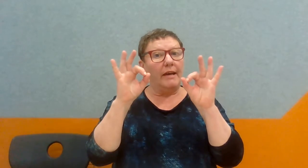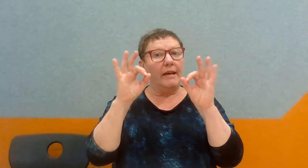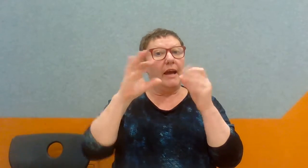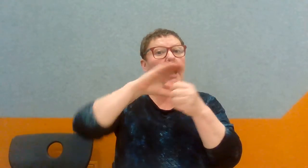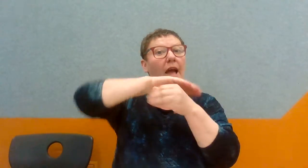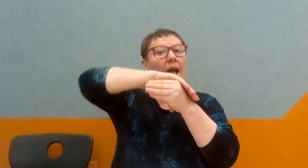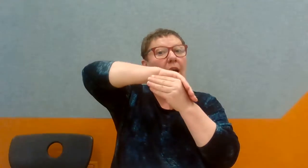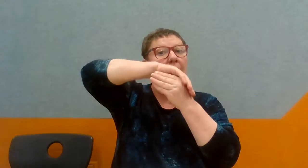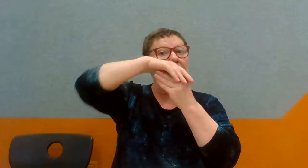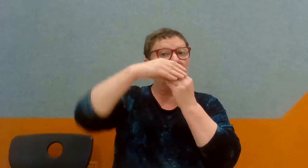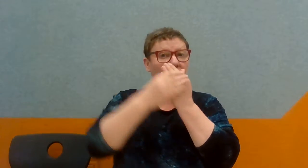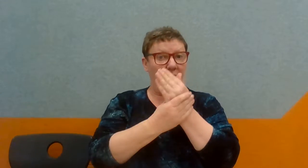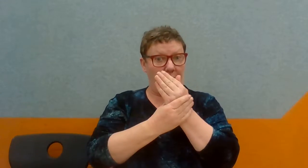Okay, handshape.